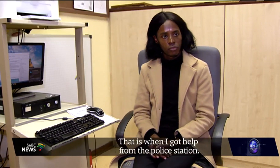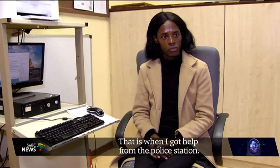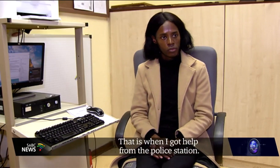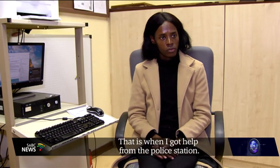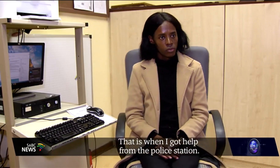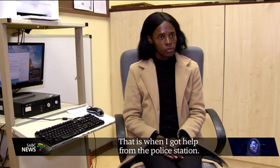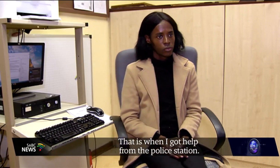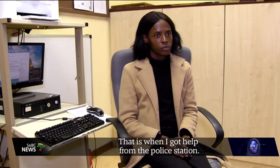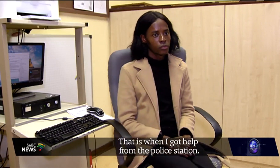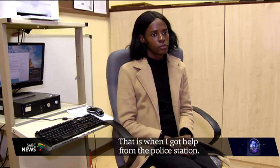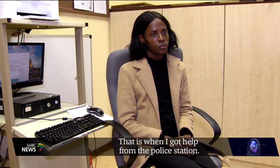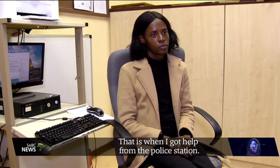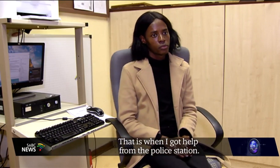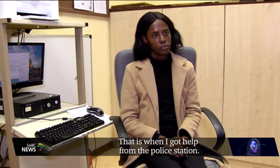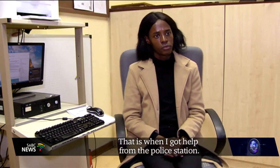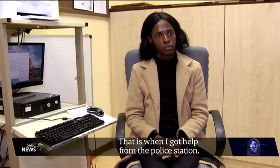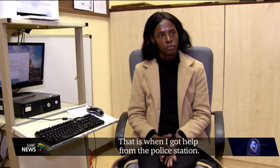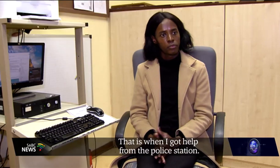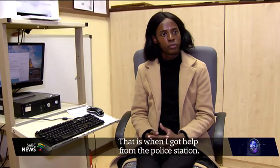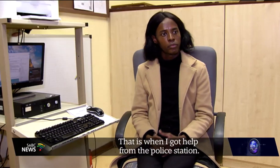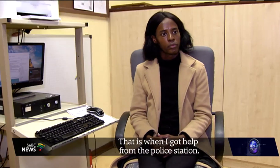then that's when I got help from the police station.